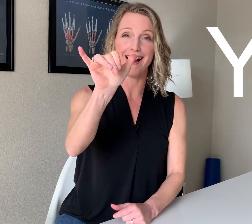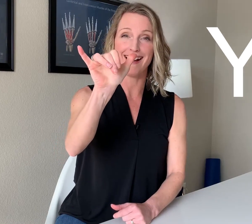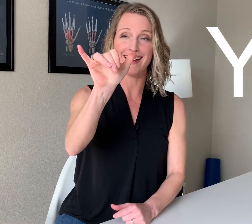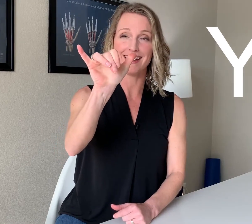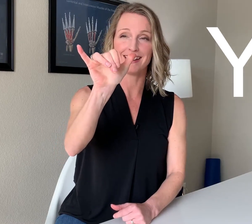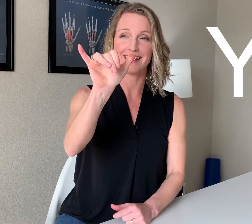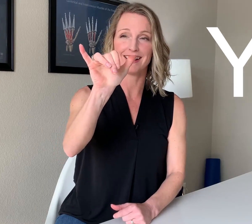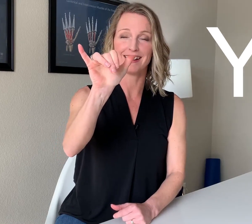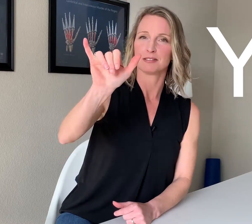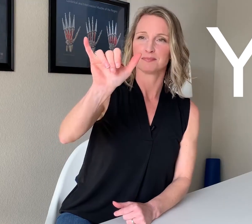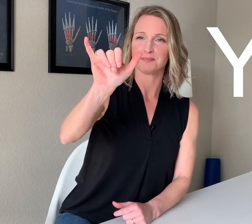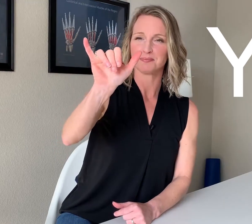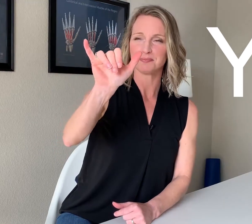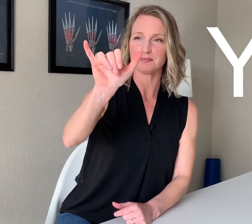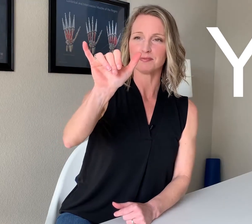Y